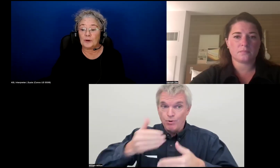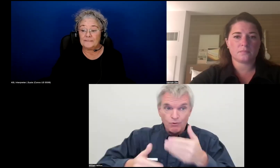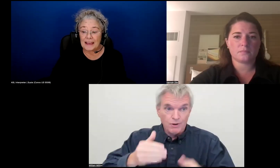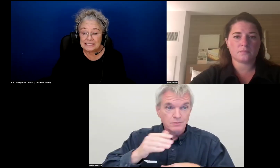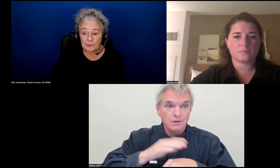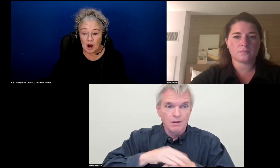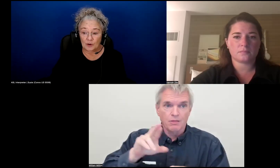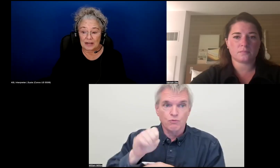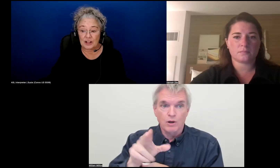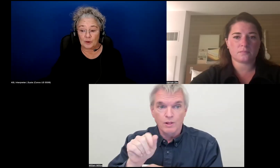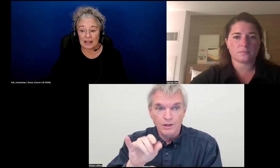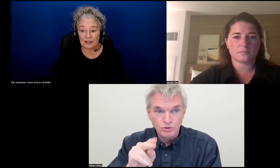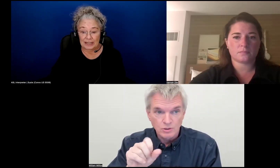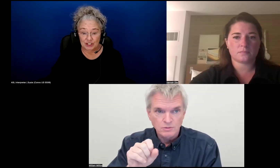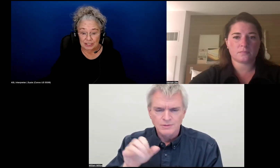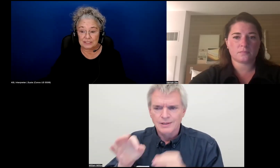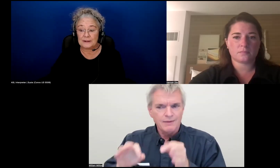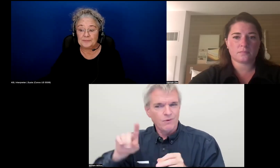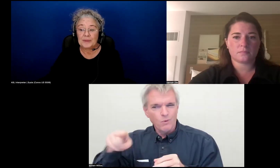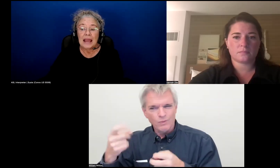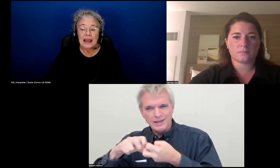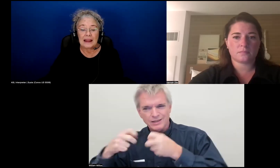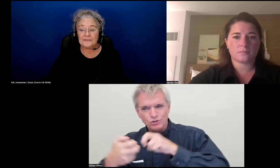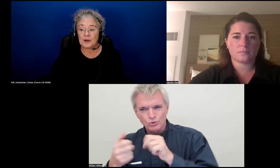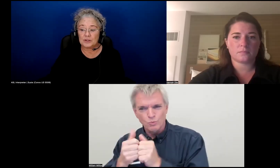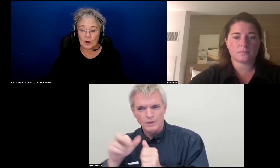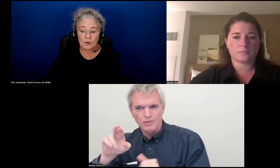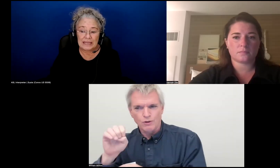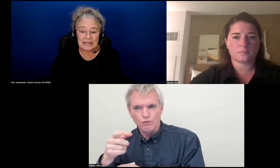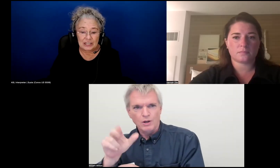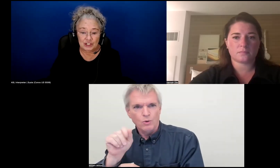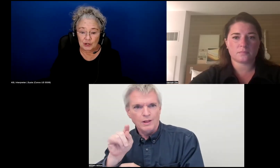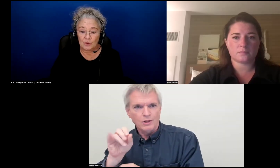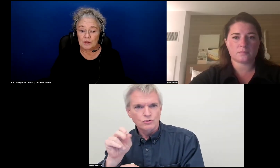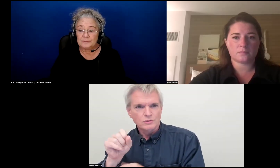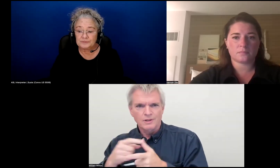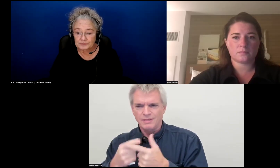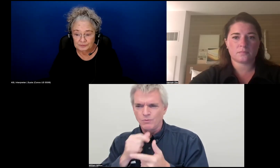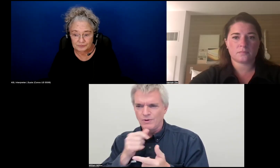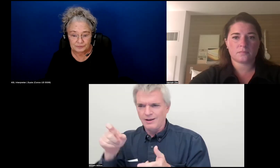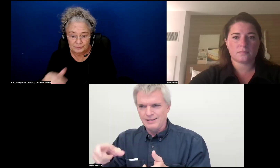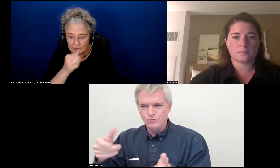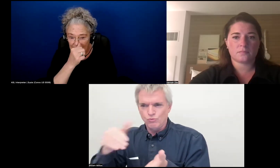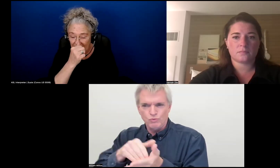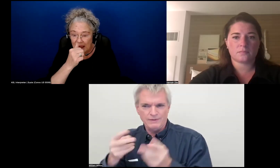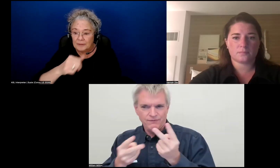are preventing progress on the regulations. If there was only an issue